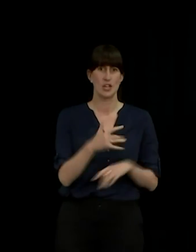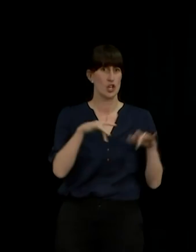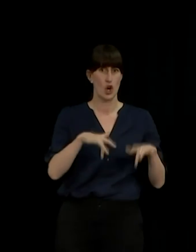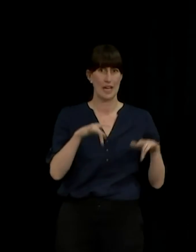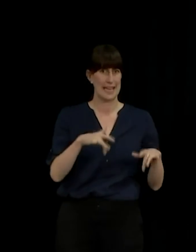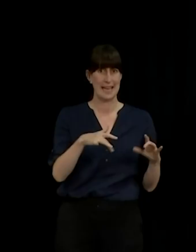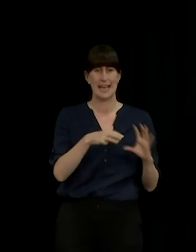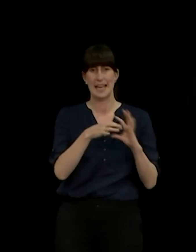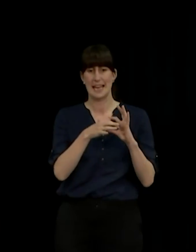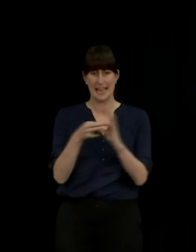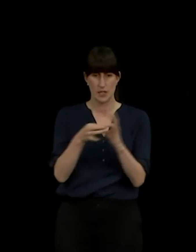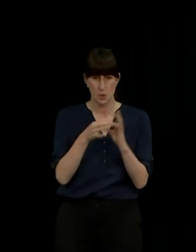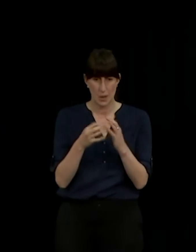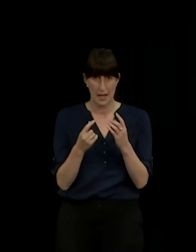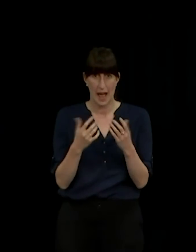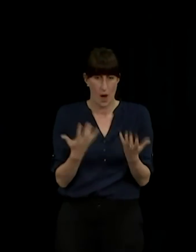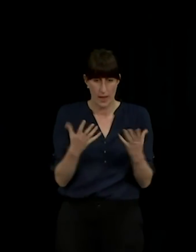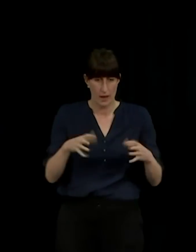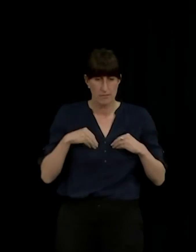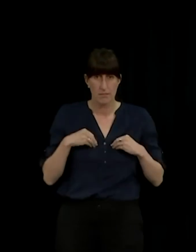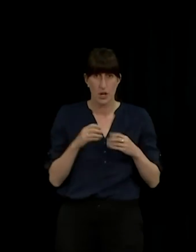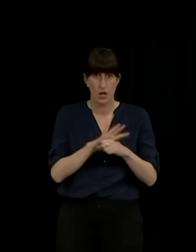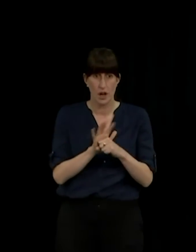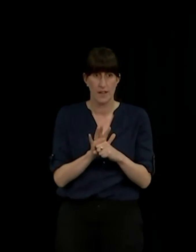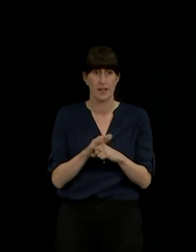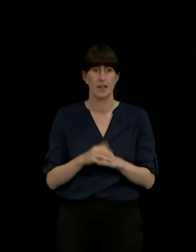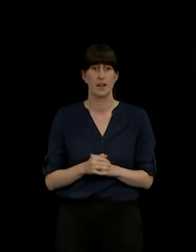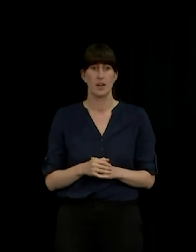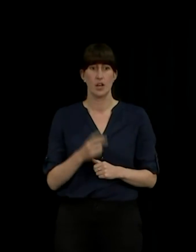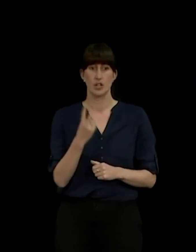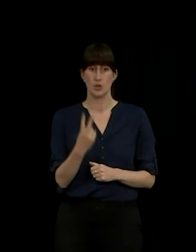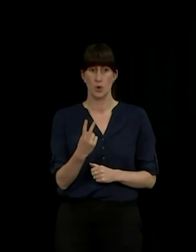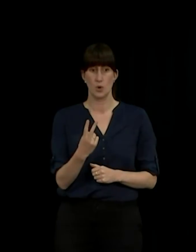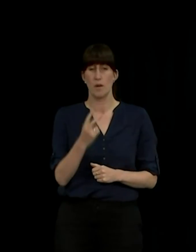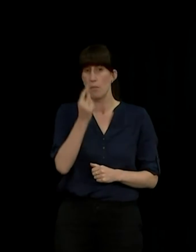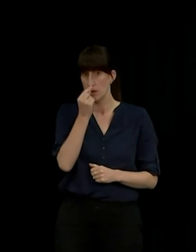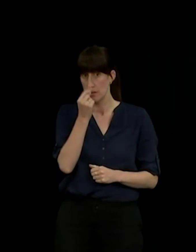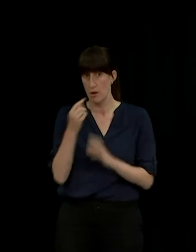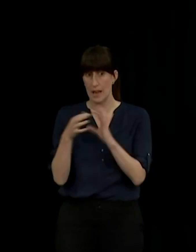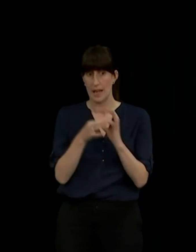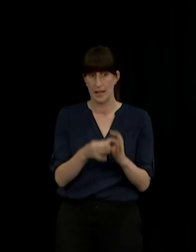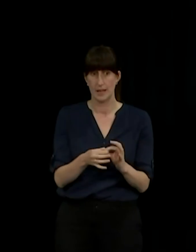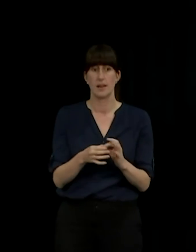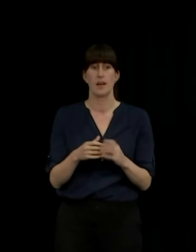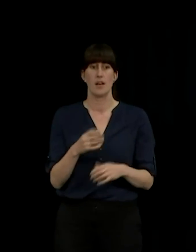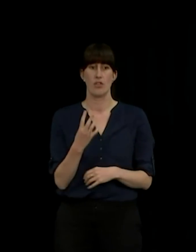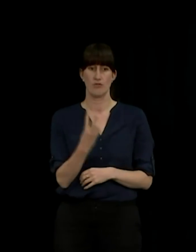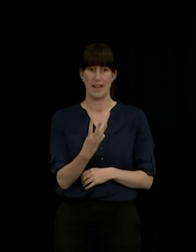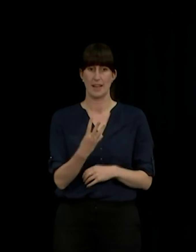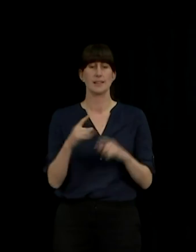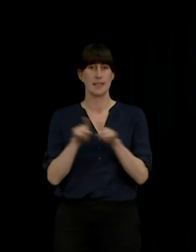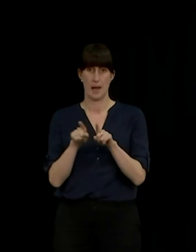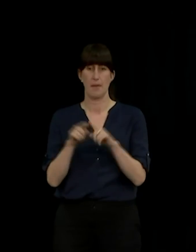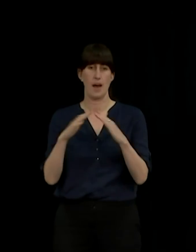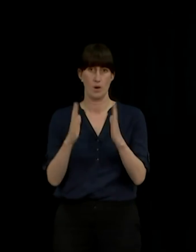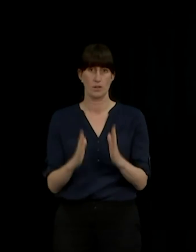3 of those 15 are all actually one whānau that live in a single household. Interviews are underway, and we would